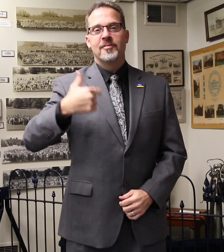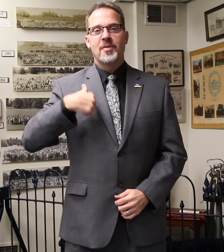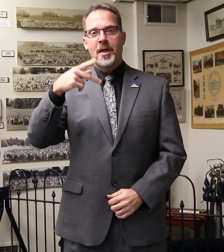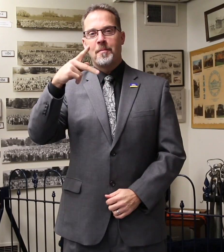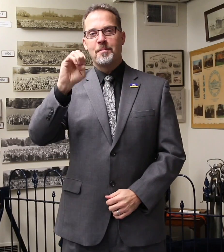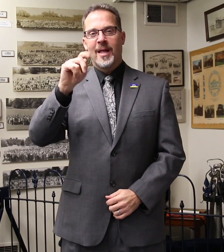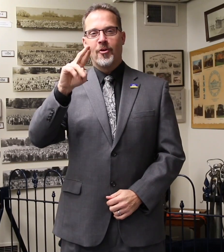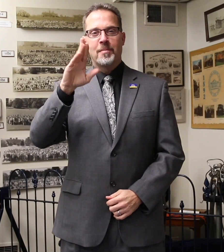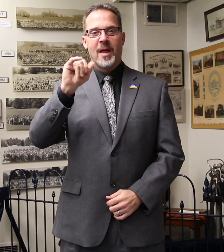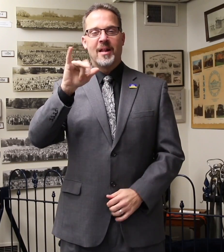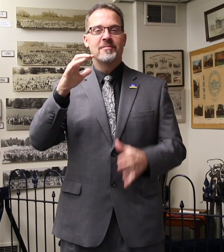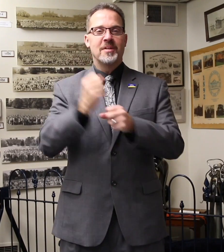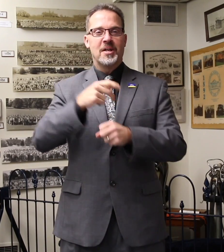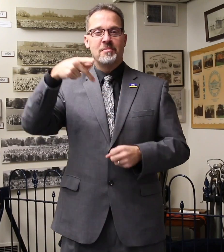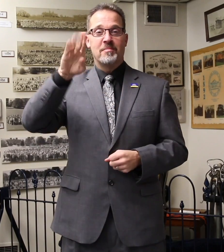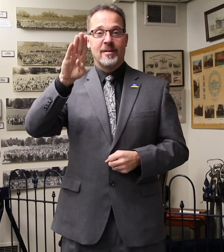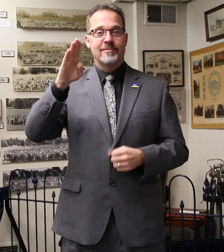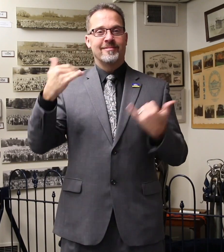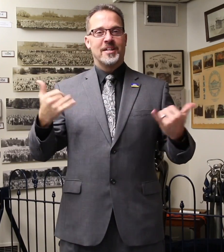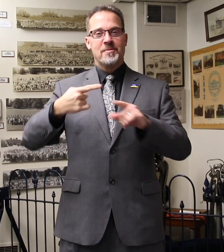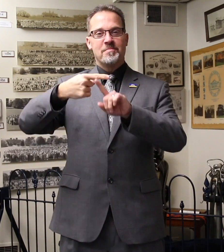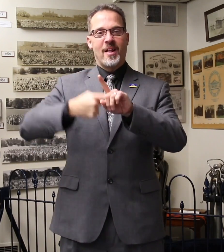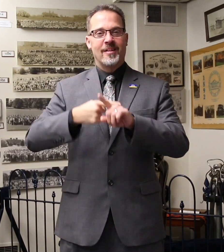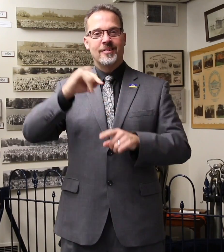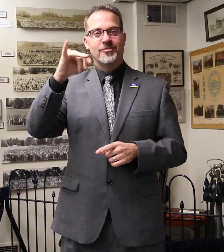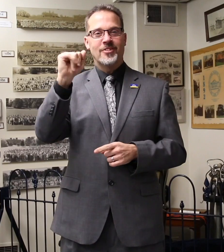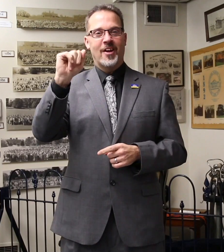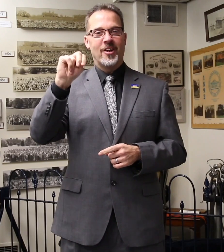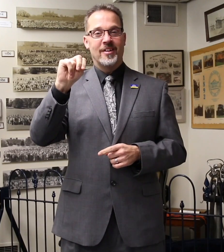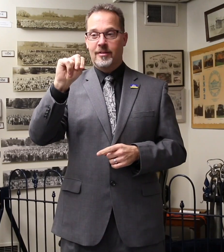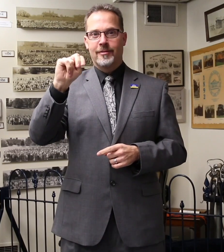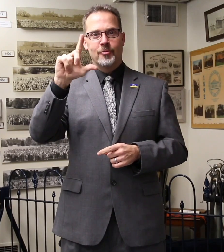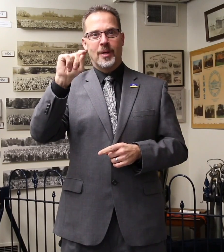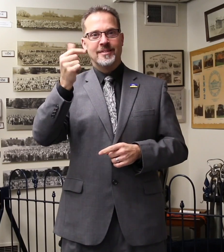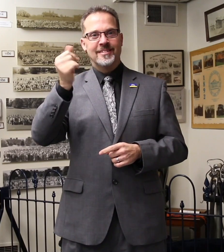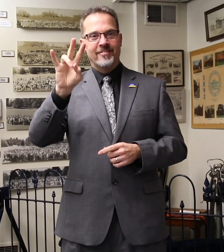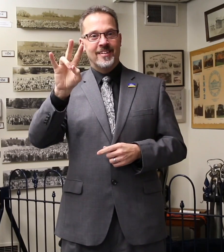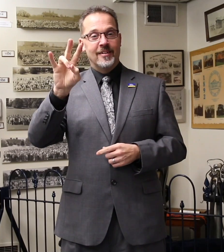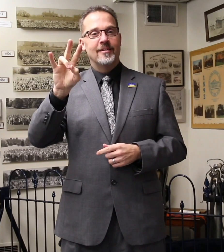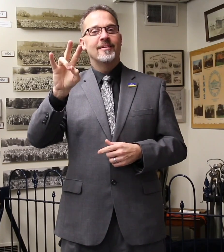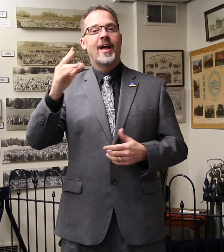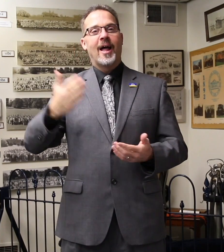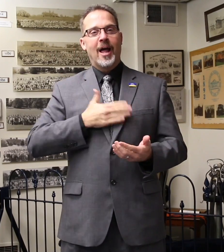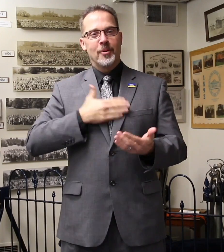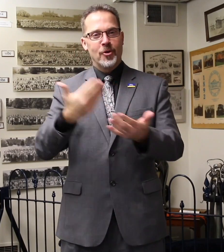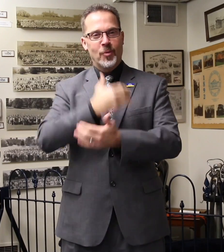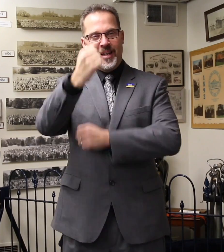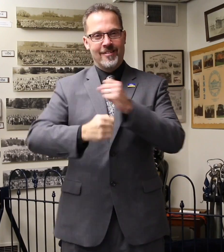Hello everyone, this is Peter Bailey. I'm here with your monthly update for January of 2017.